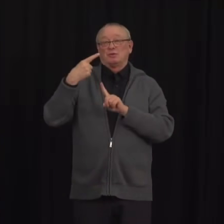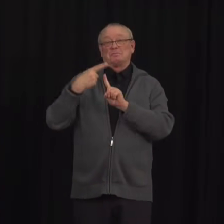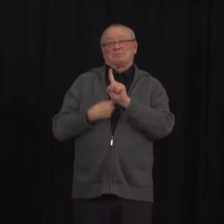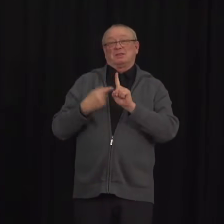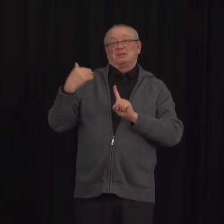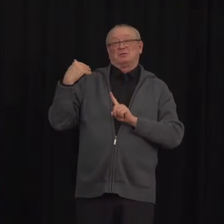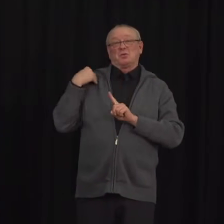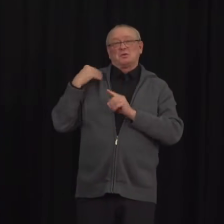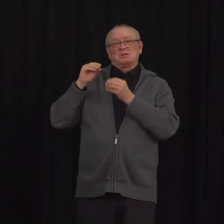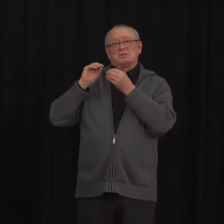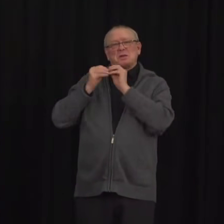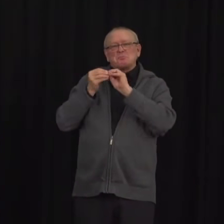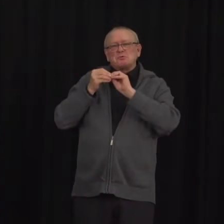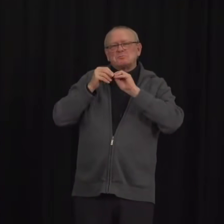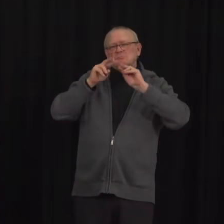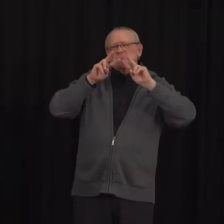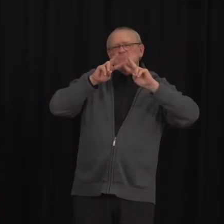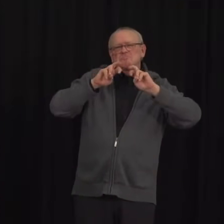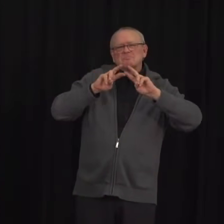our numbers,